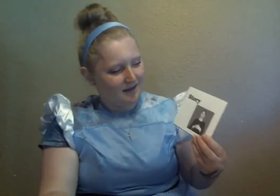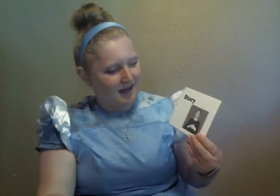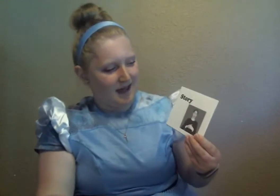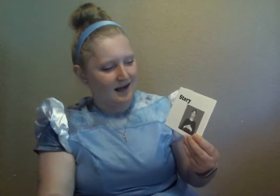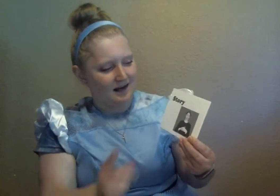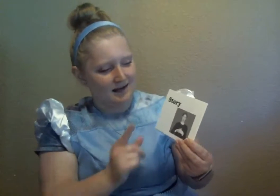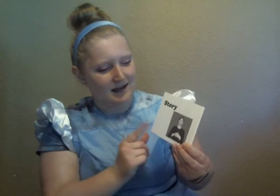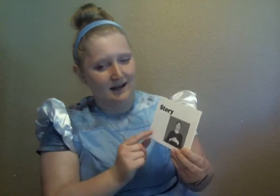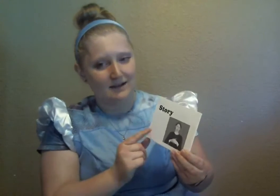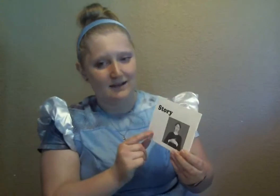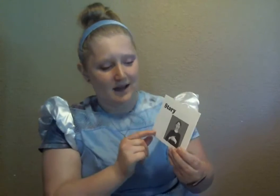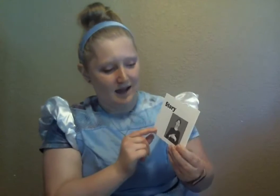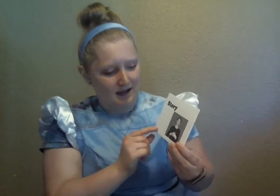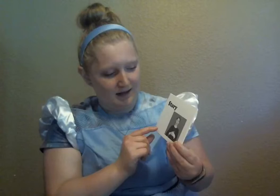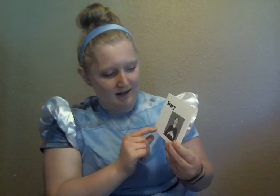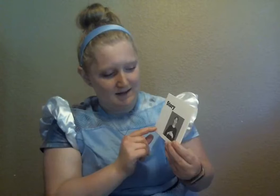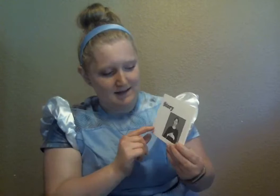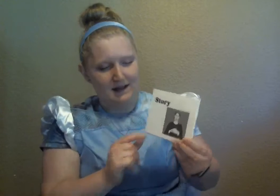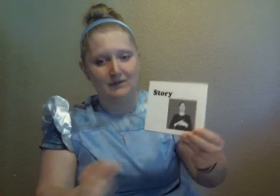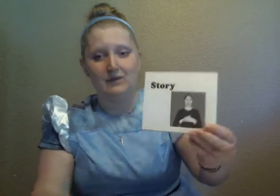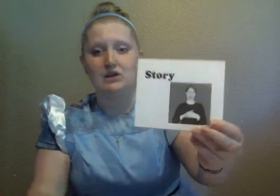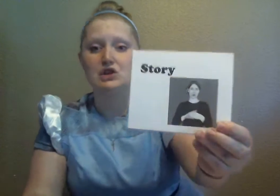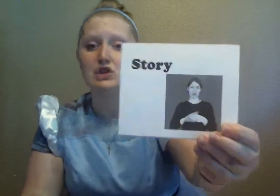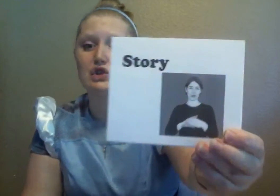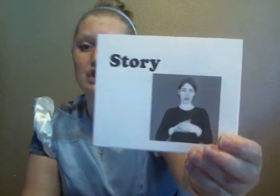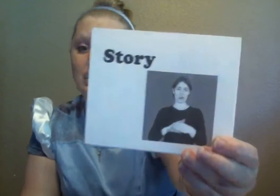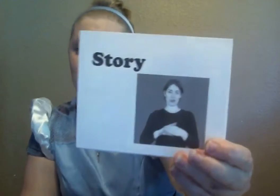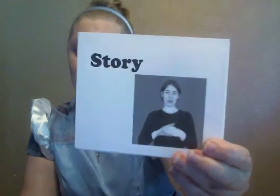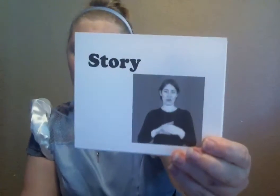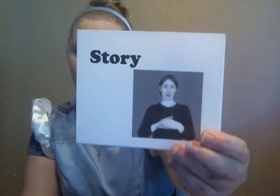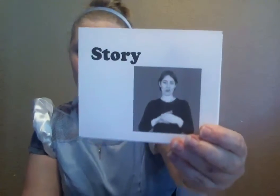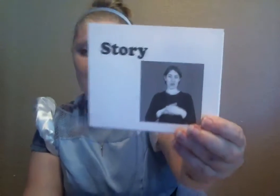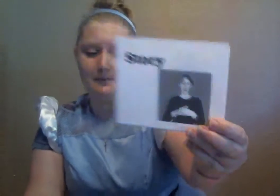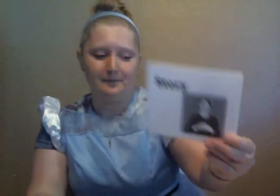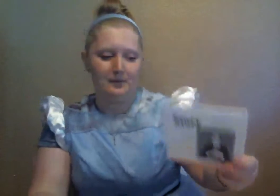Okay, and our next sign is the sign for story.